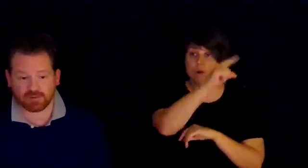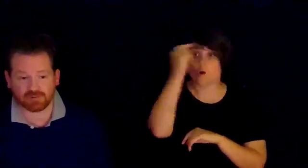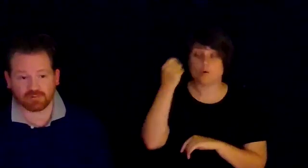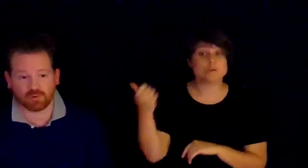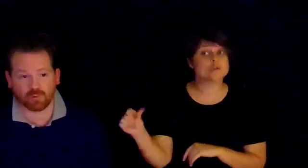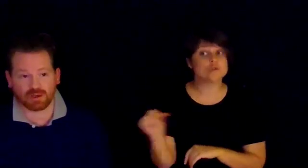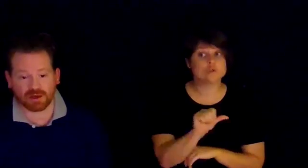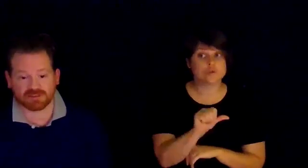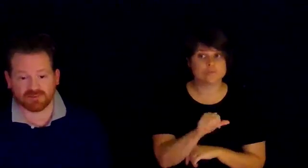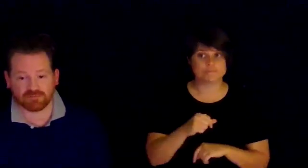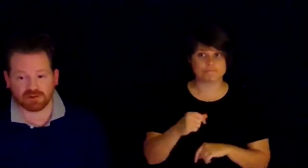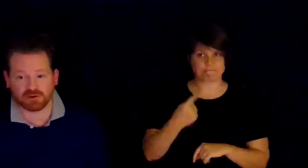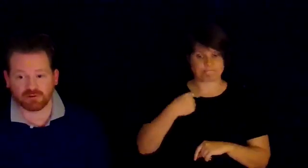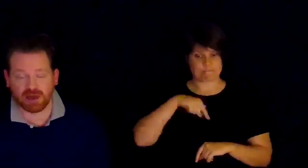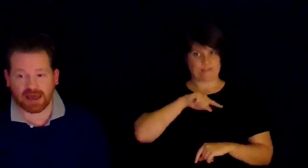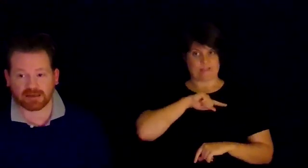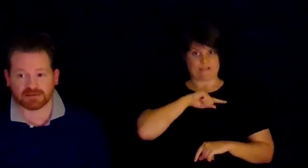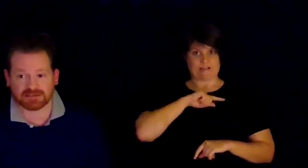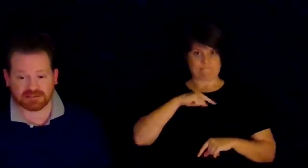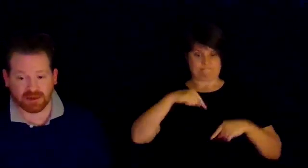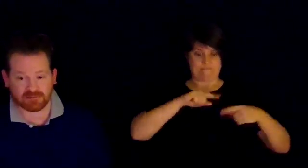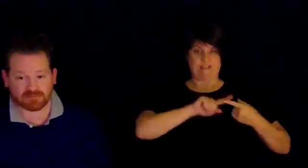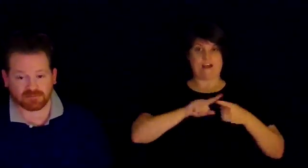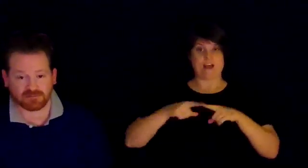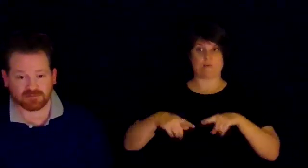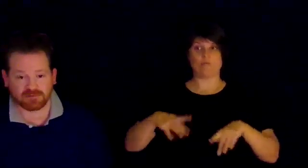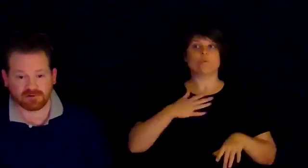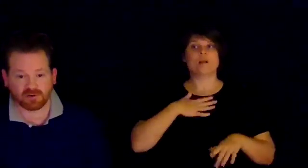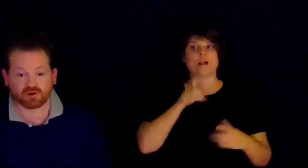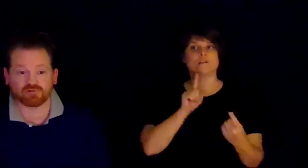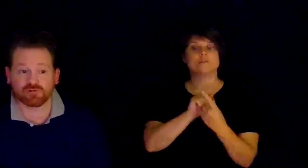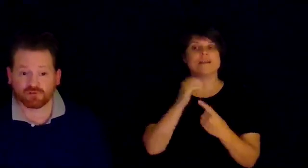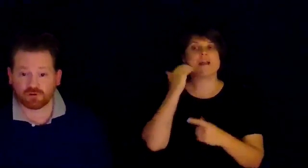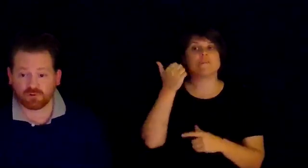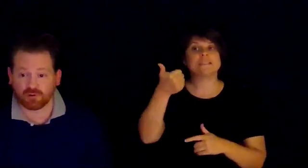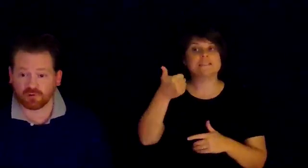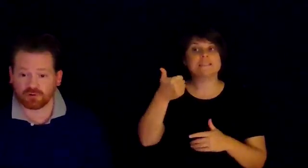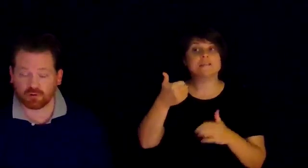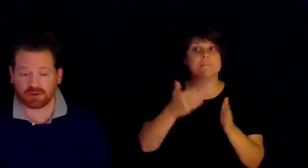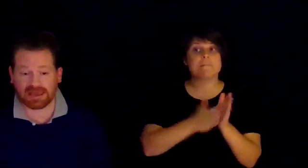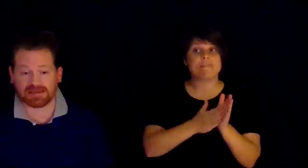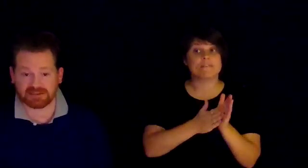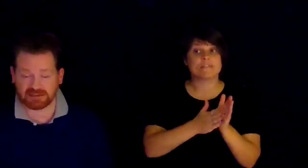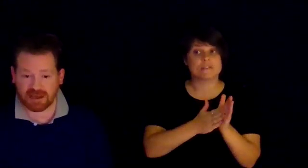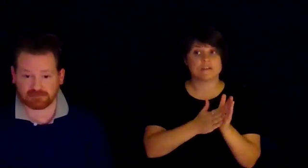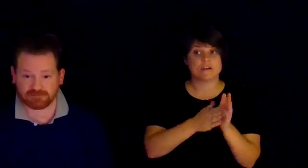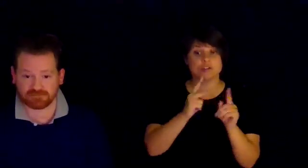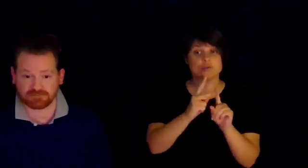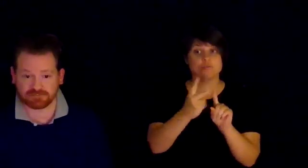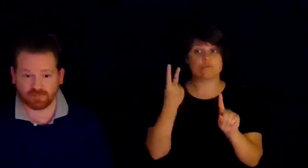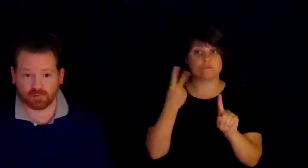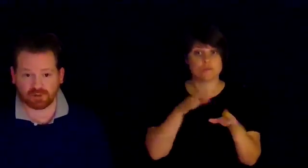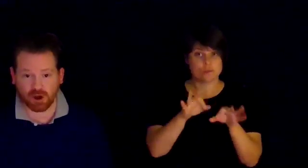At ABLE, we like to meet with you at 6 months to review your plan in